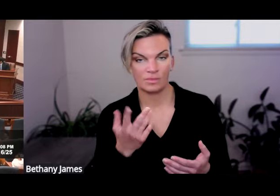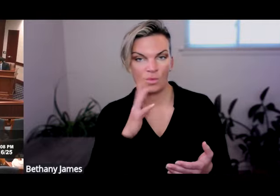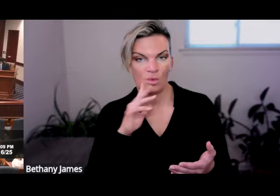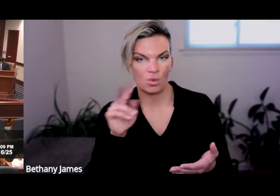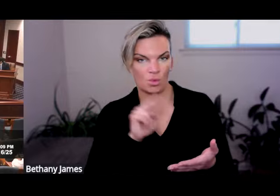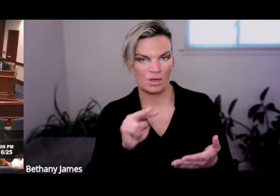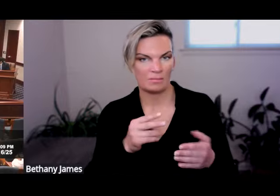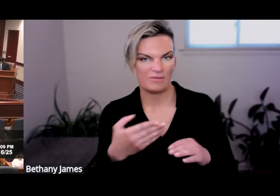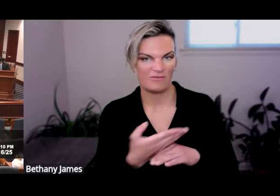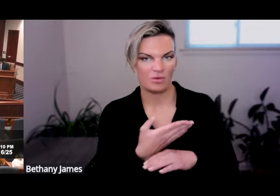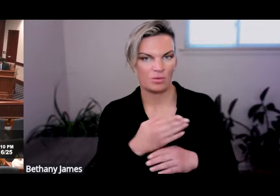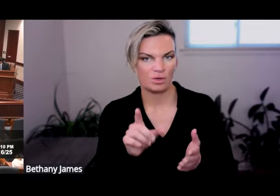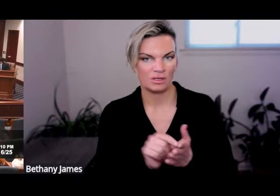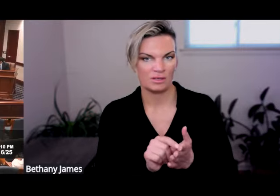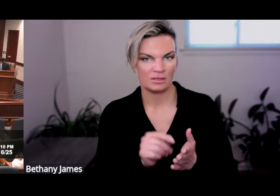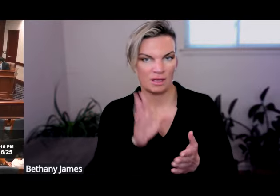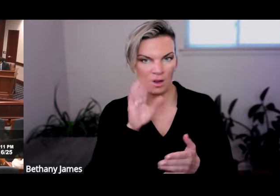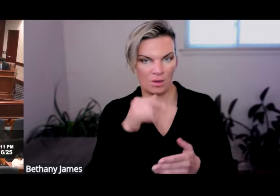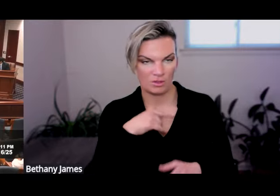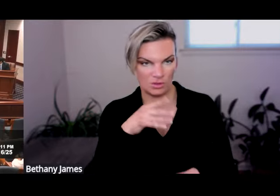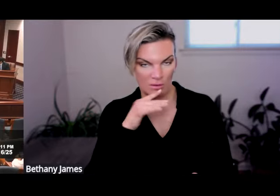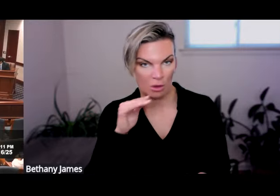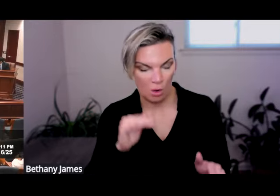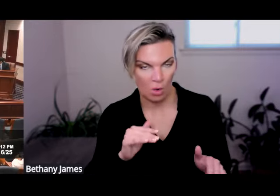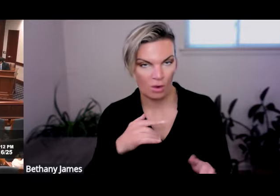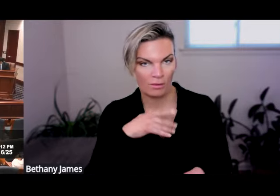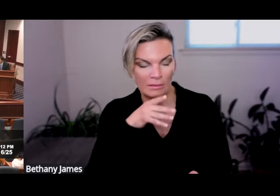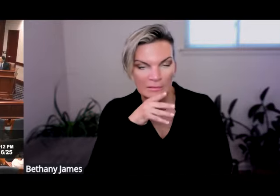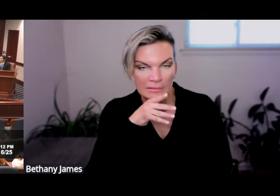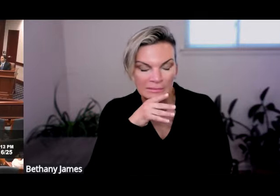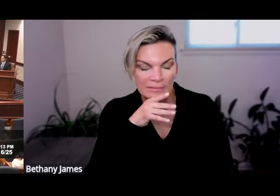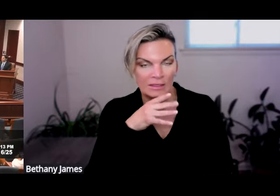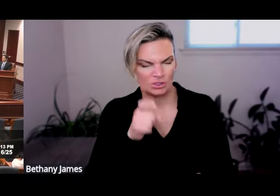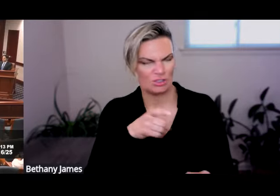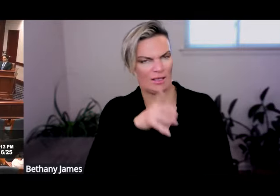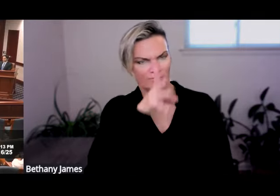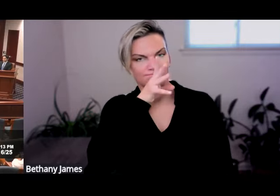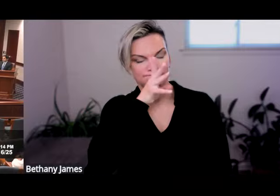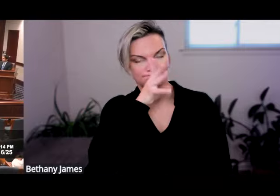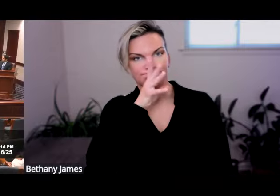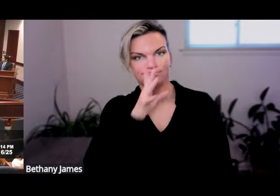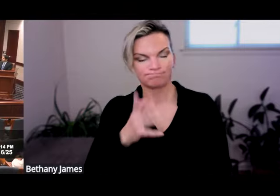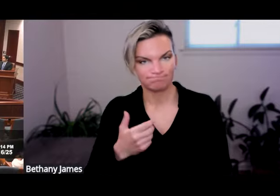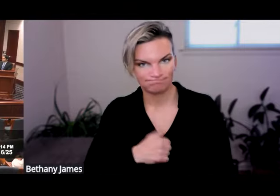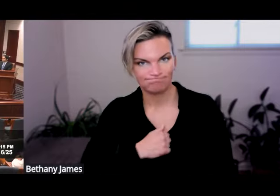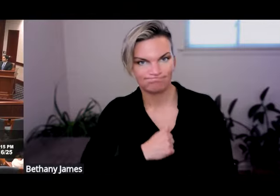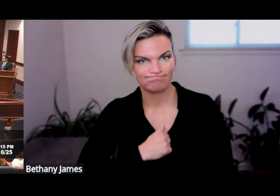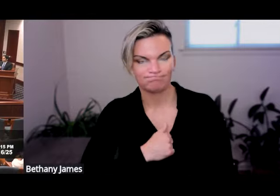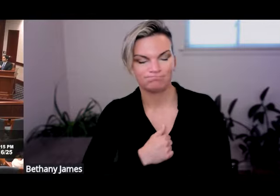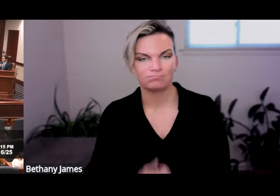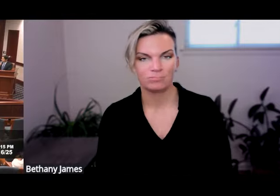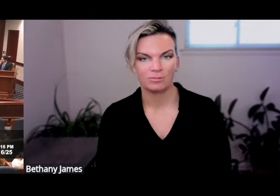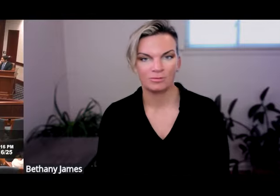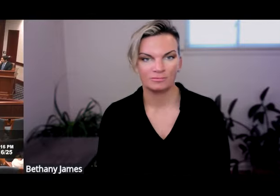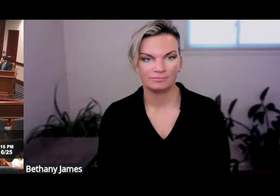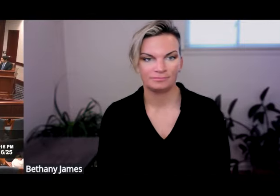it. okay. I don't know why I'm talking that low. I should probably talk into the microphone. Just realized, sorry.